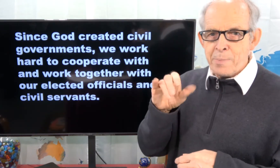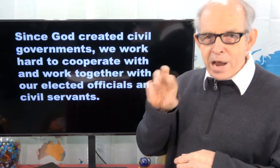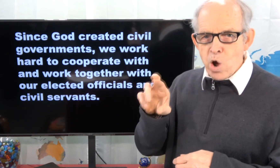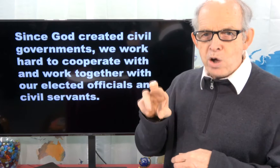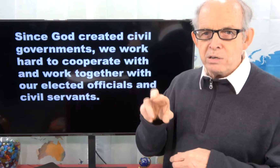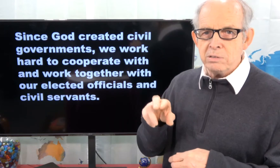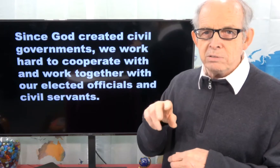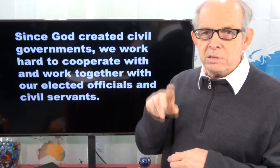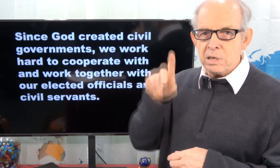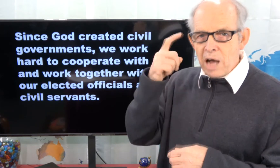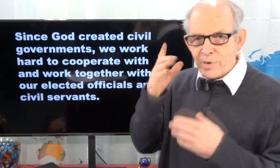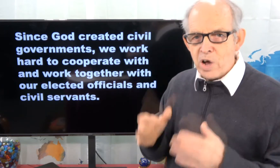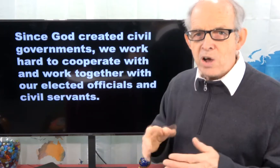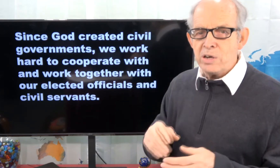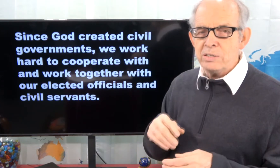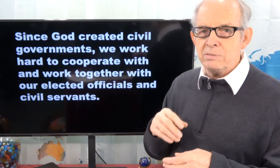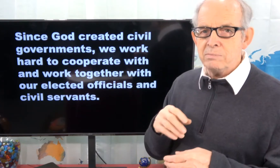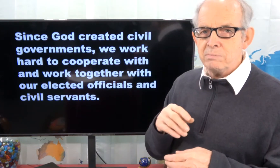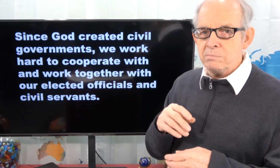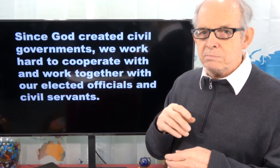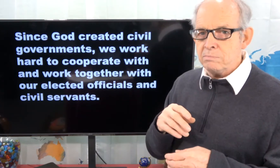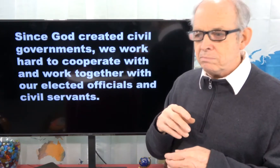Mayor, governor,